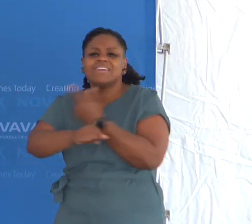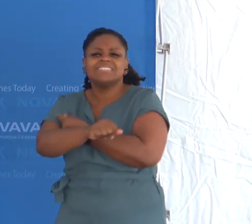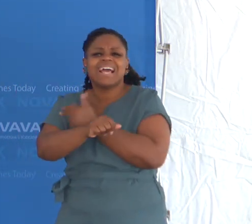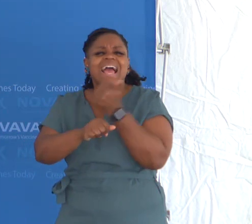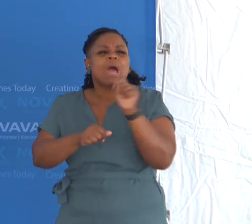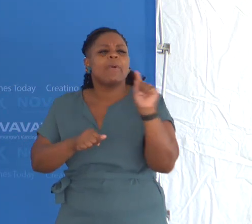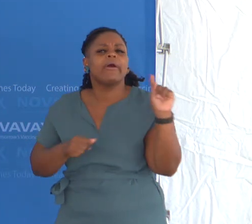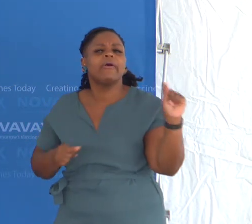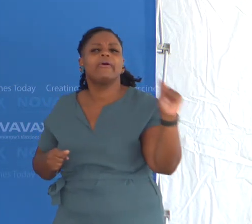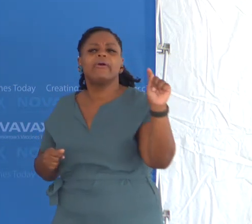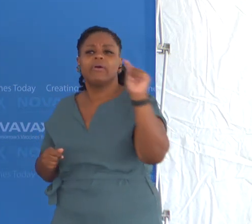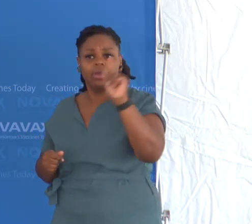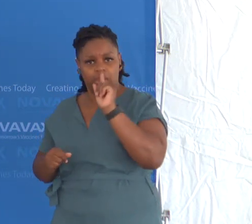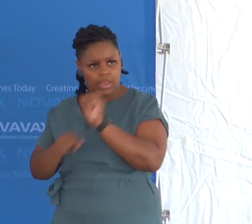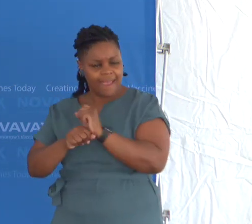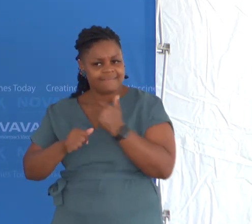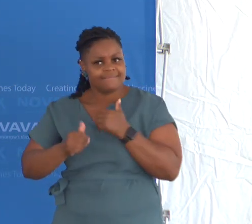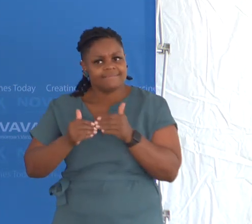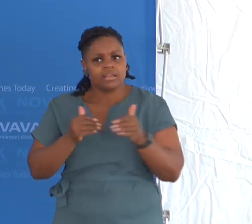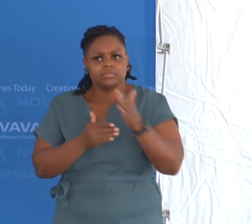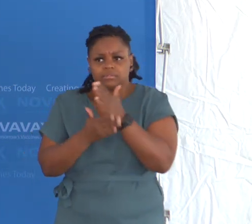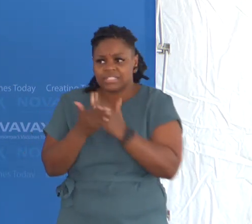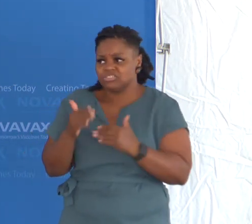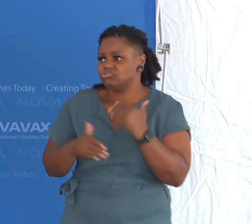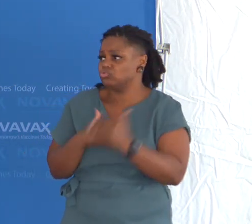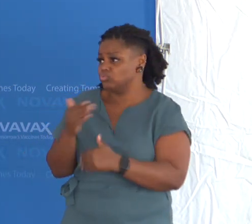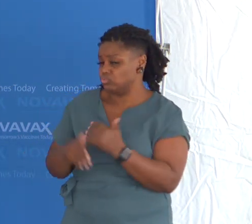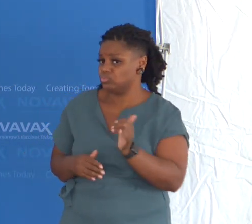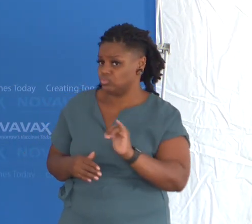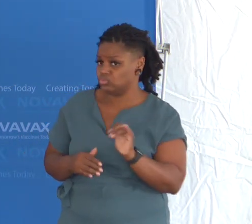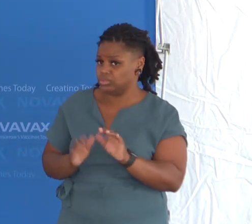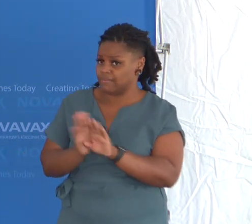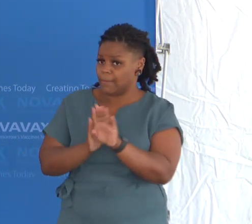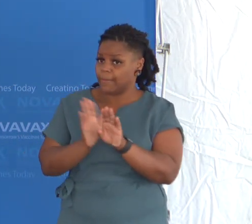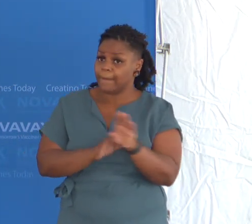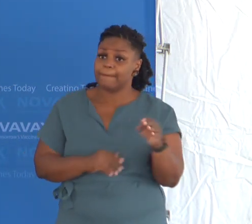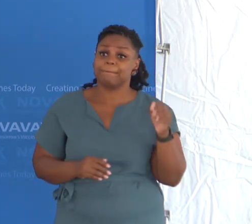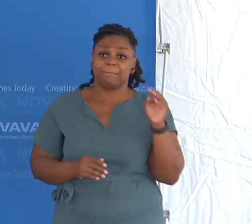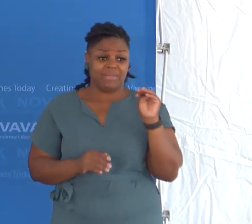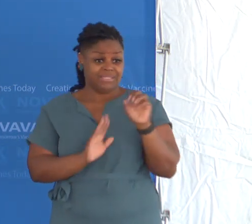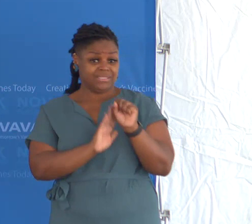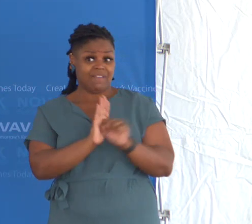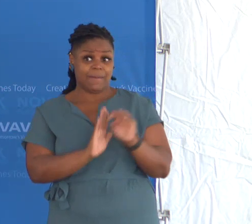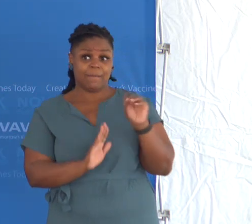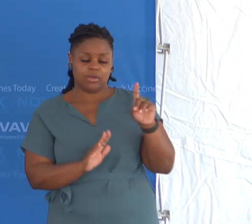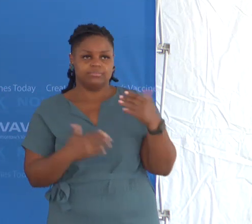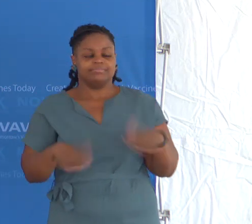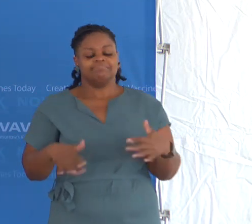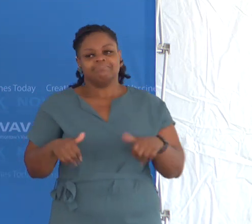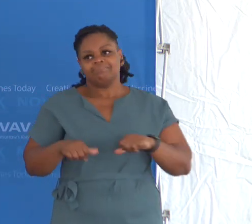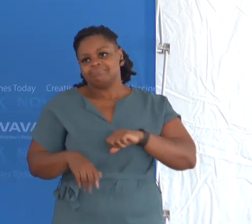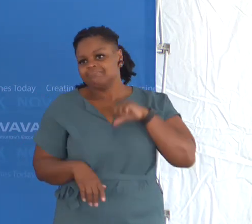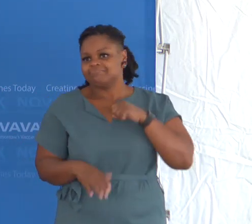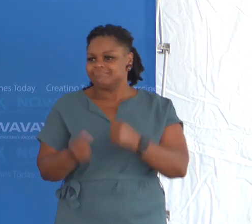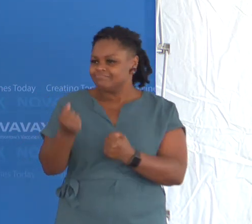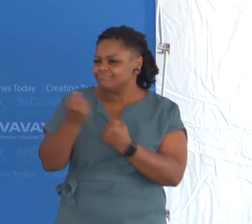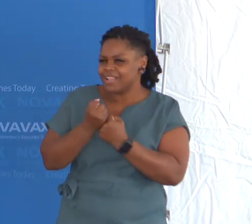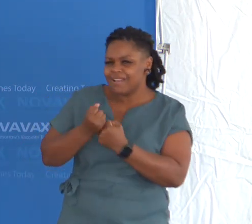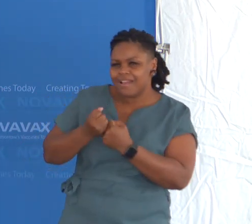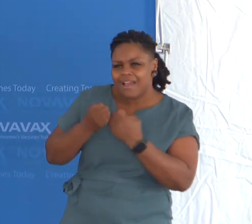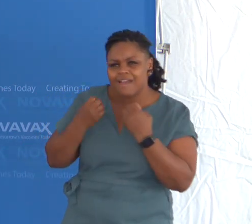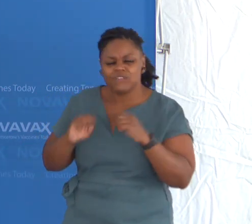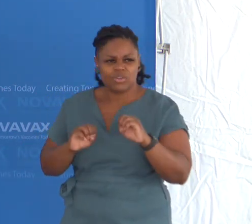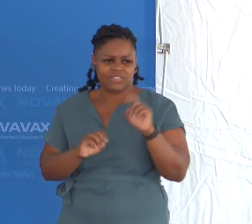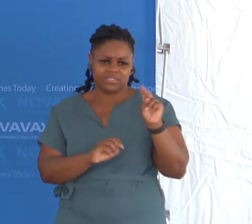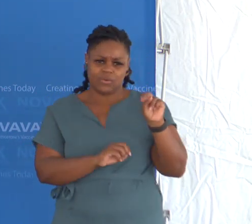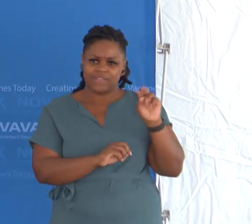of clinical development. The state of Maryland is incredibly proud to support the efforts of Novavax and